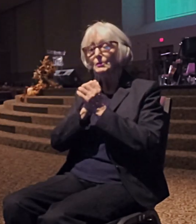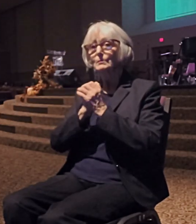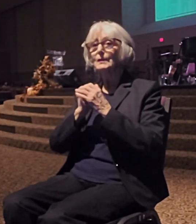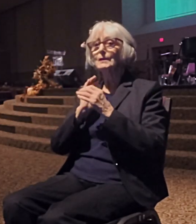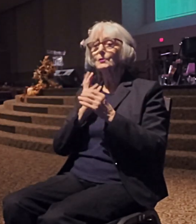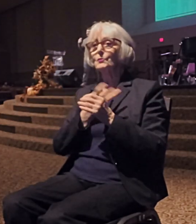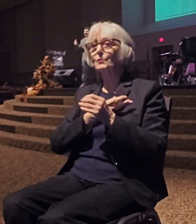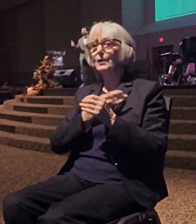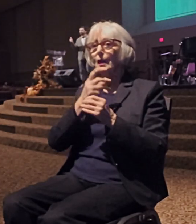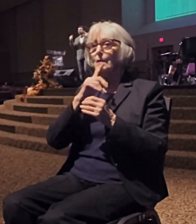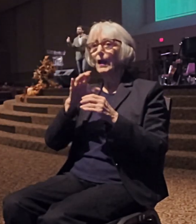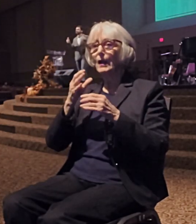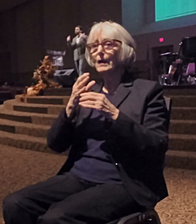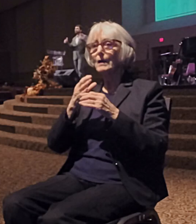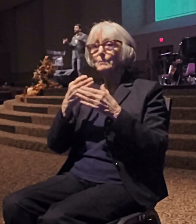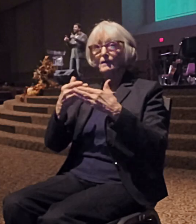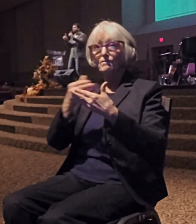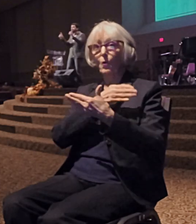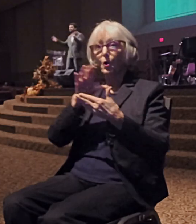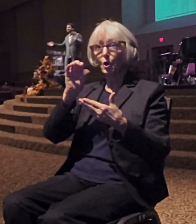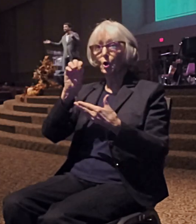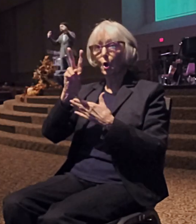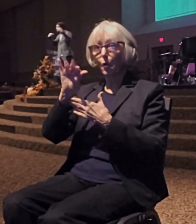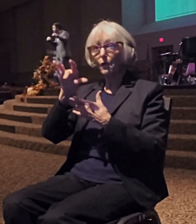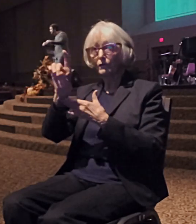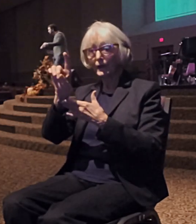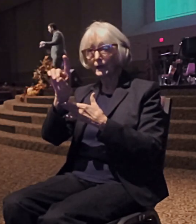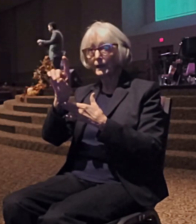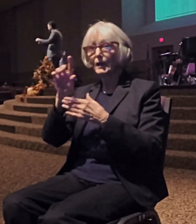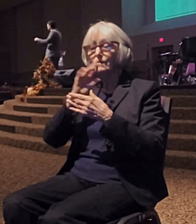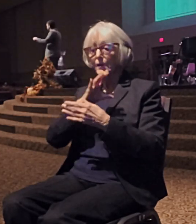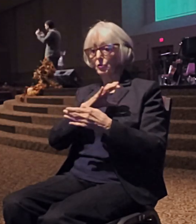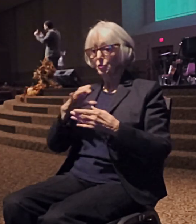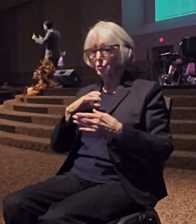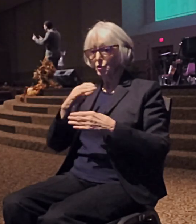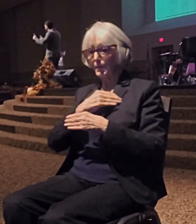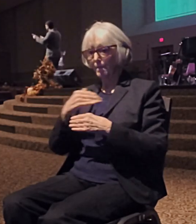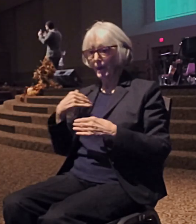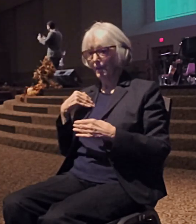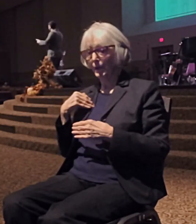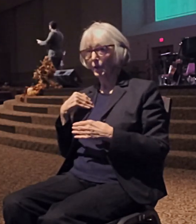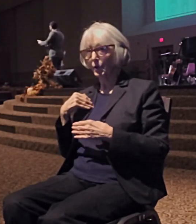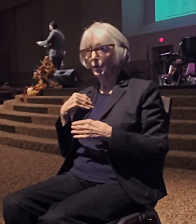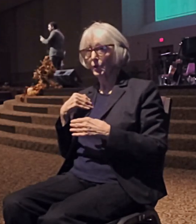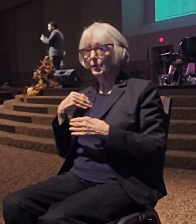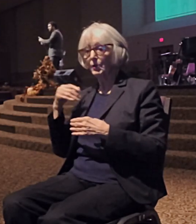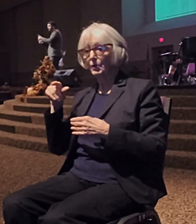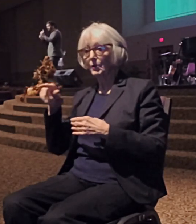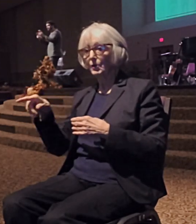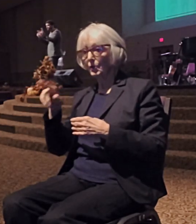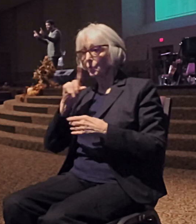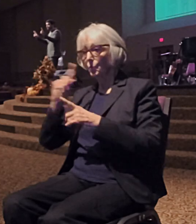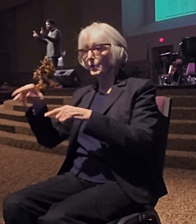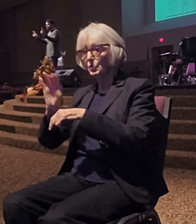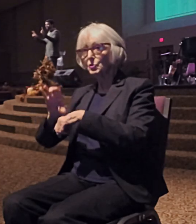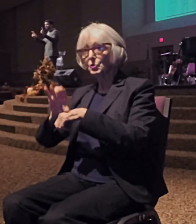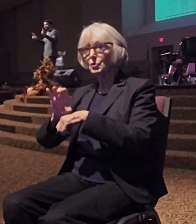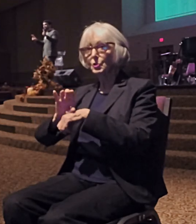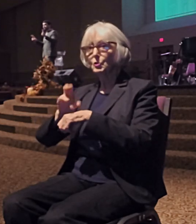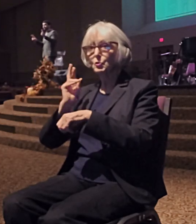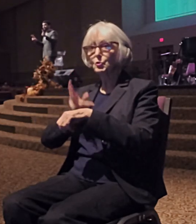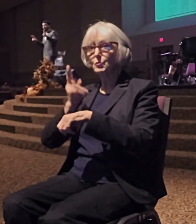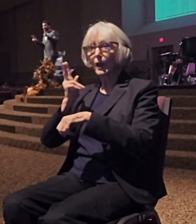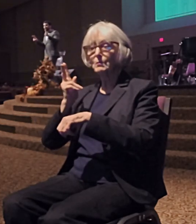reality. Prior to COVID, the average church member, not church attender, church member, prior to COVID, the average church member went to church less than 2 times a